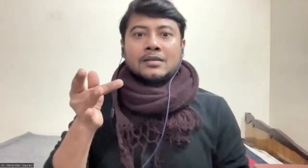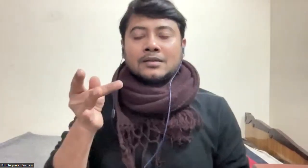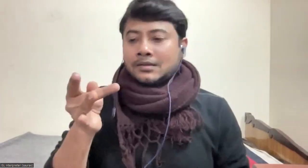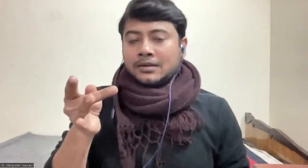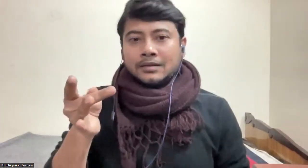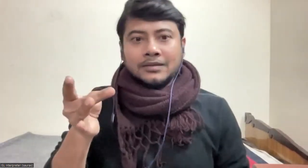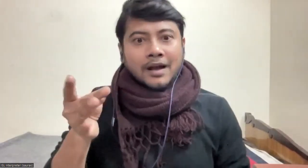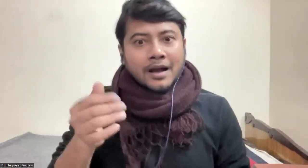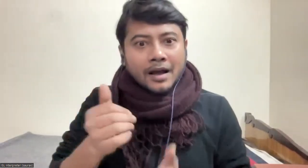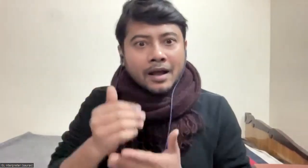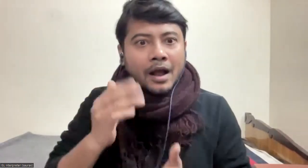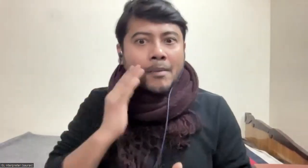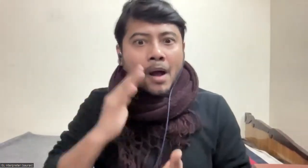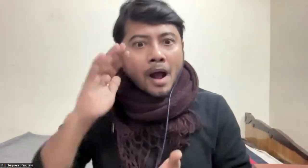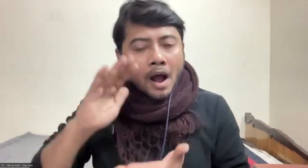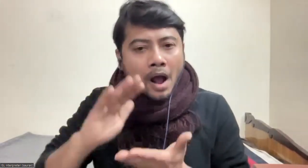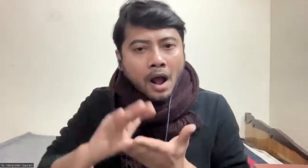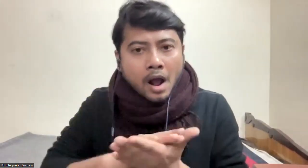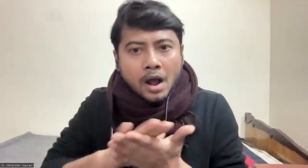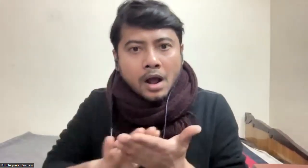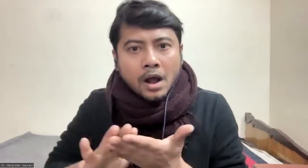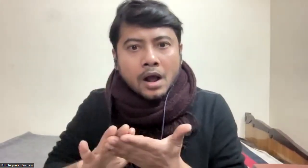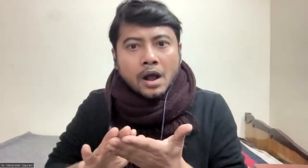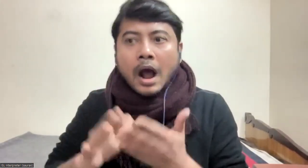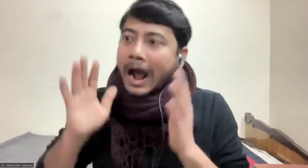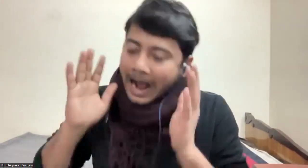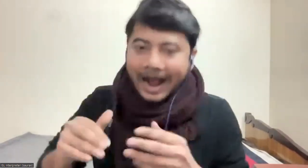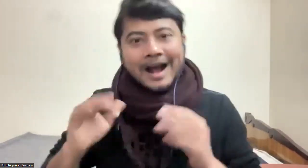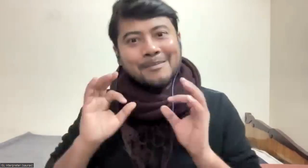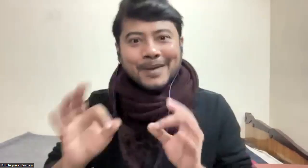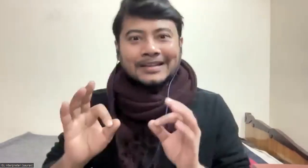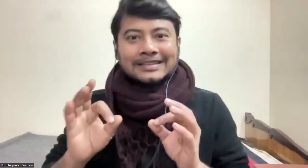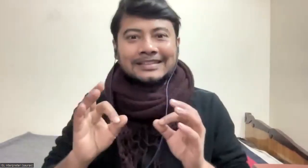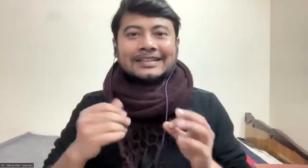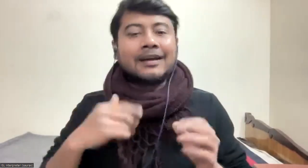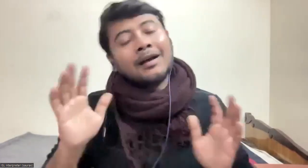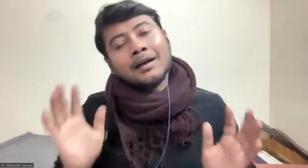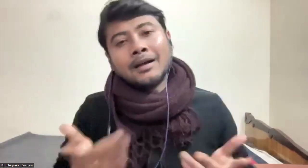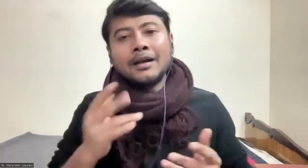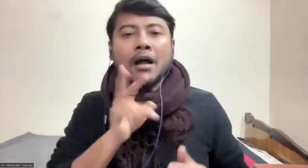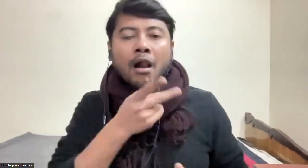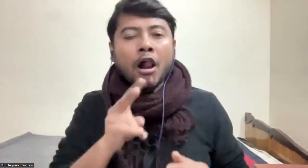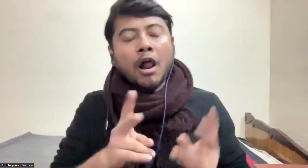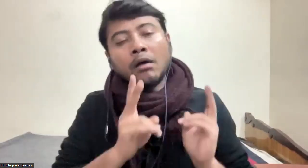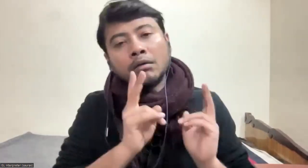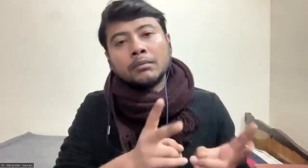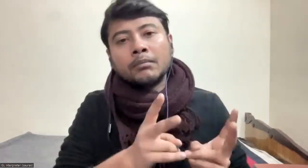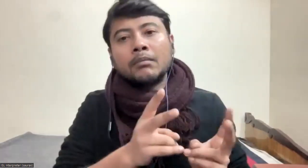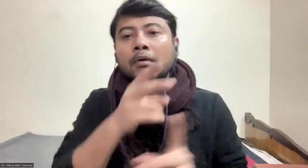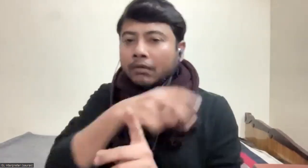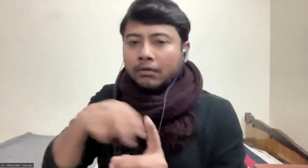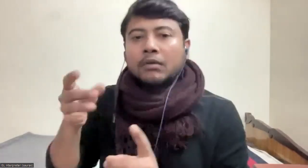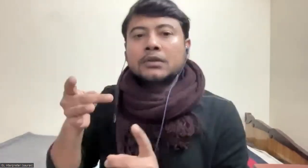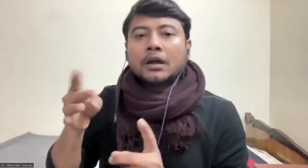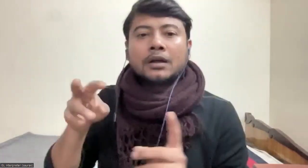sins, then that becomes a blunder. It becomes a very, very serious mistake. And if you do